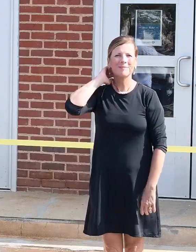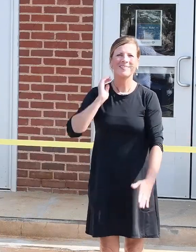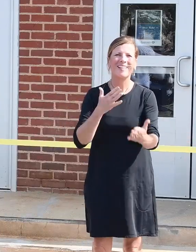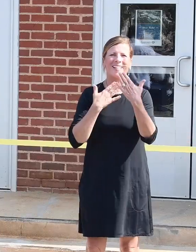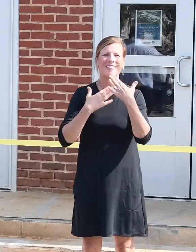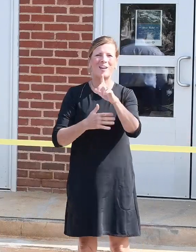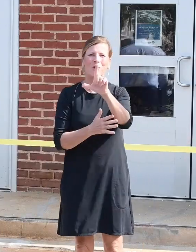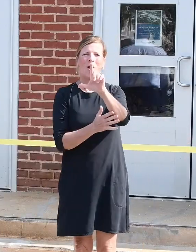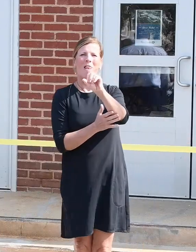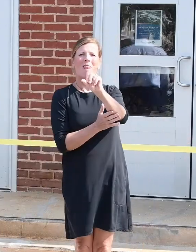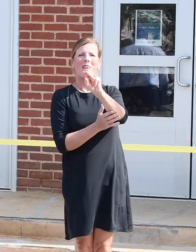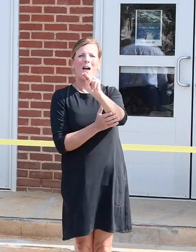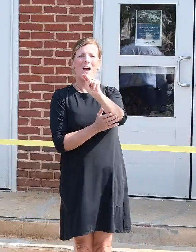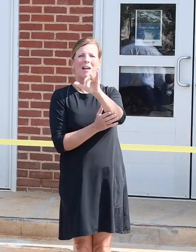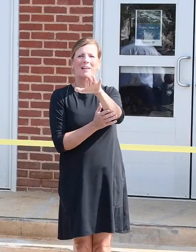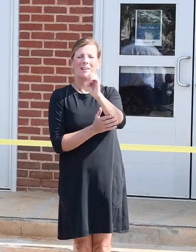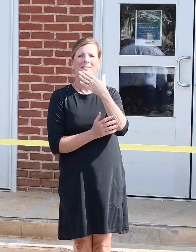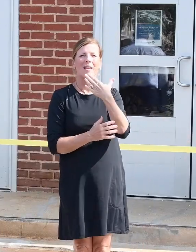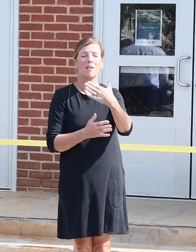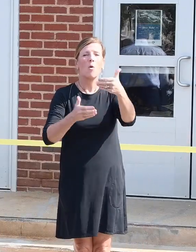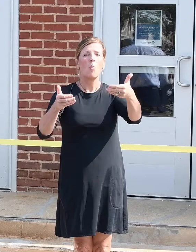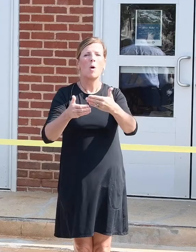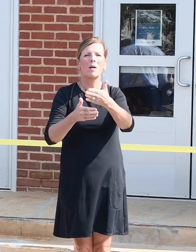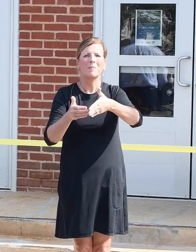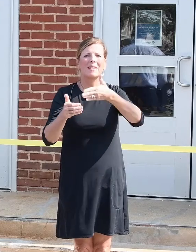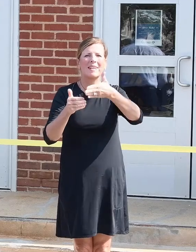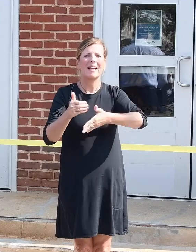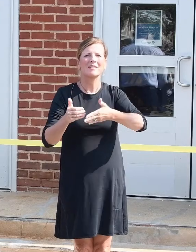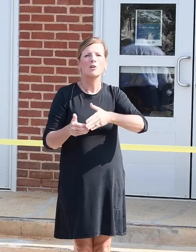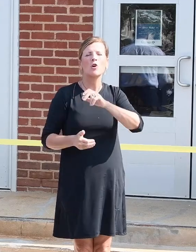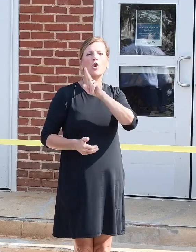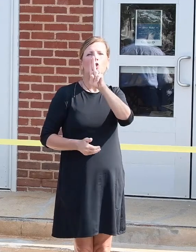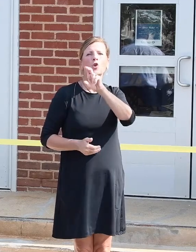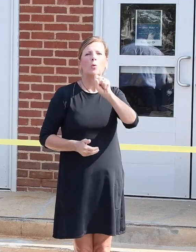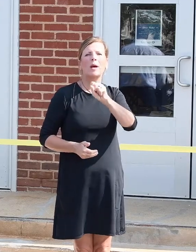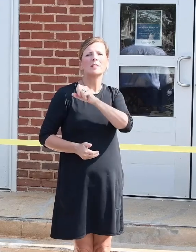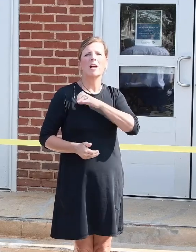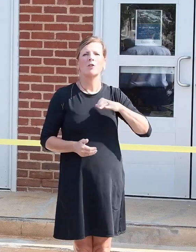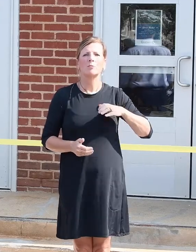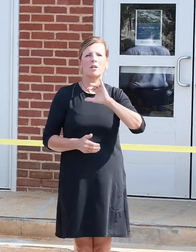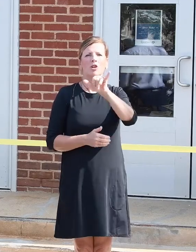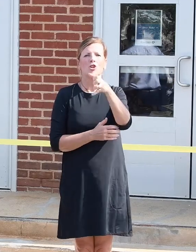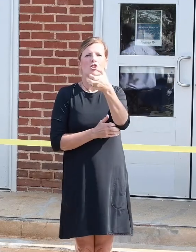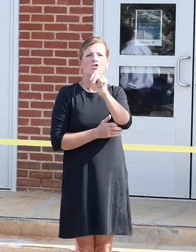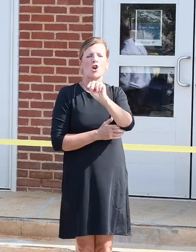Thank you, Lonnie. I would like to welcome our next speaker, United States Congressman John Sarbanes.